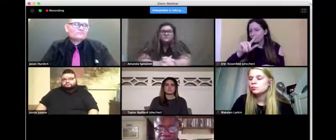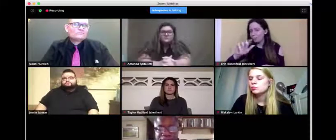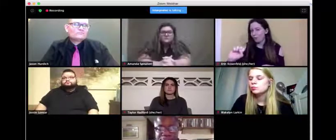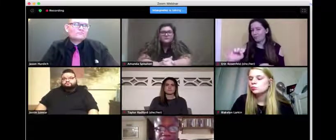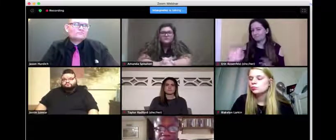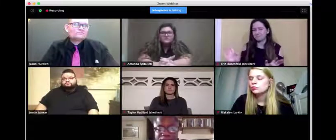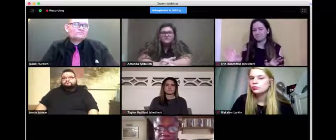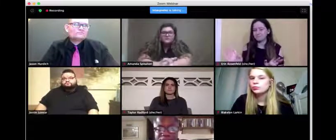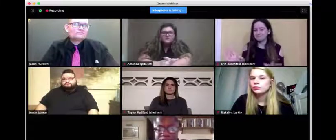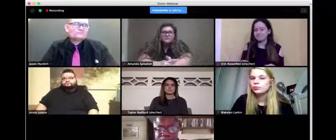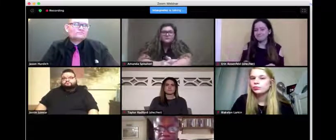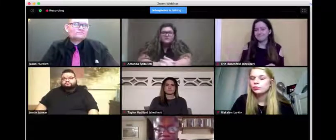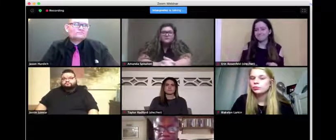your time.